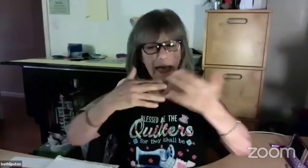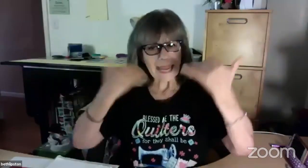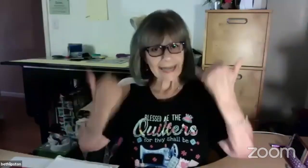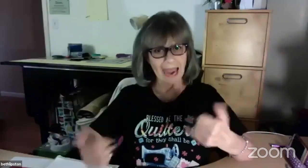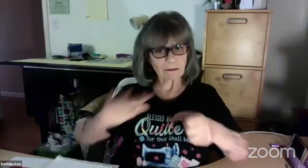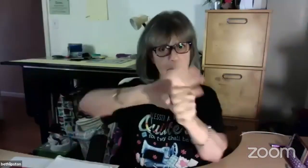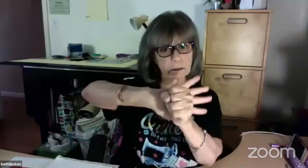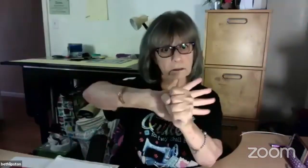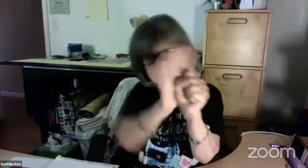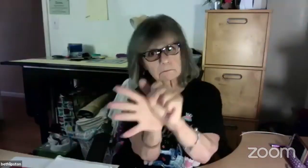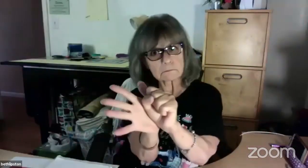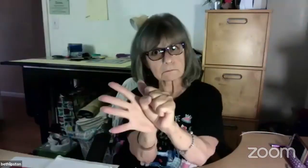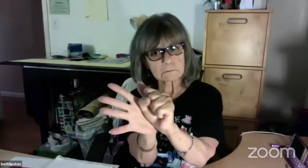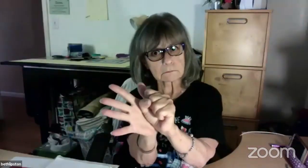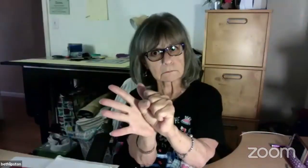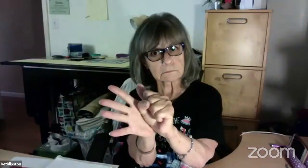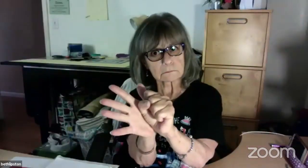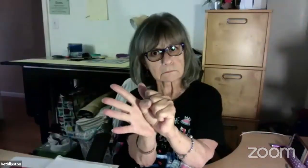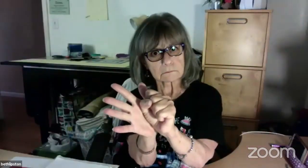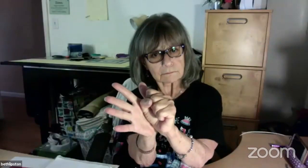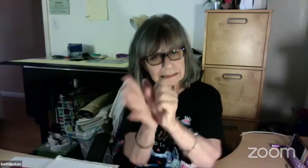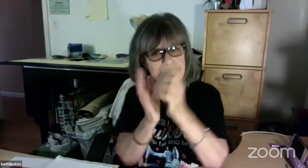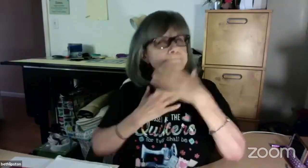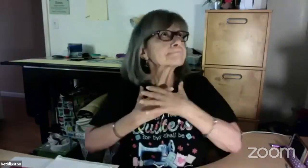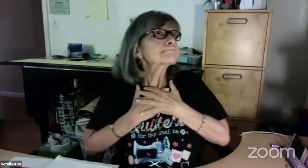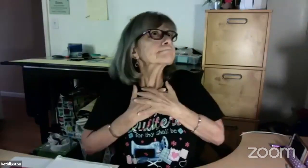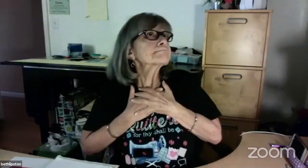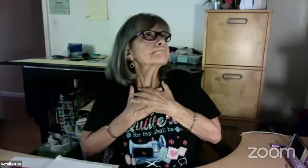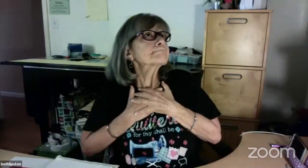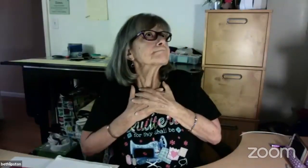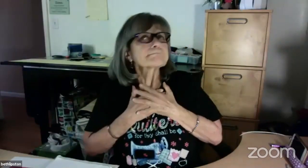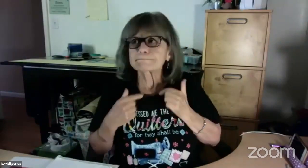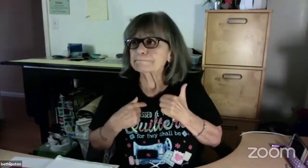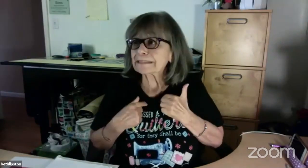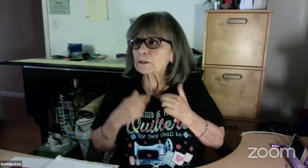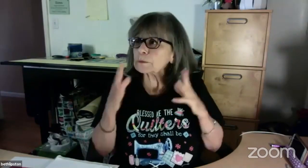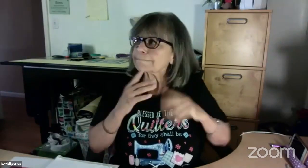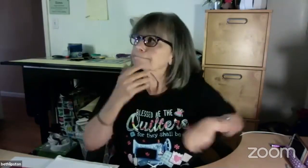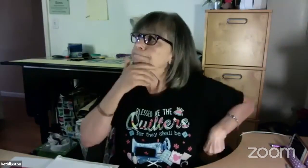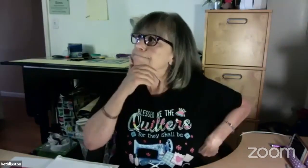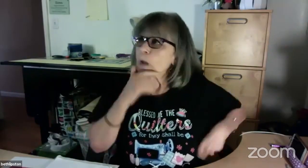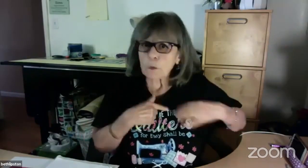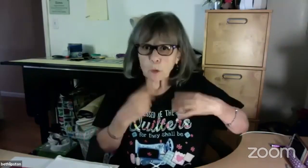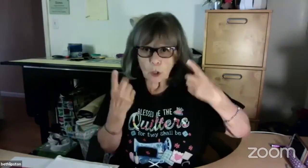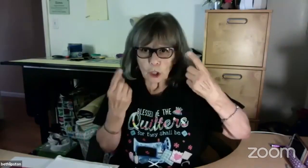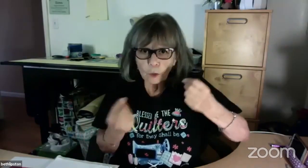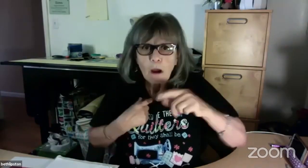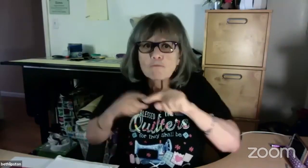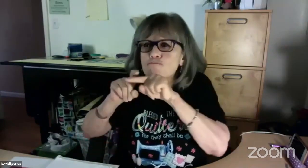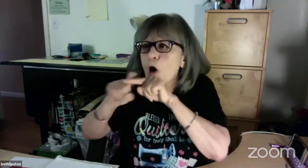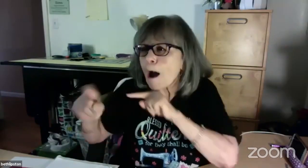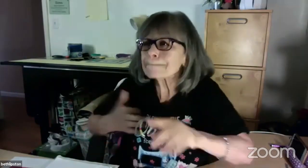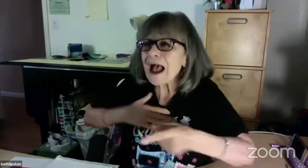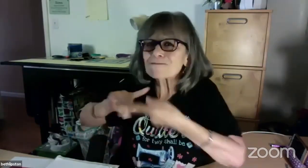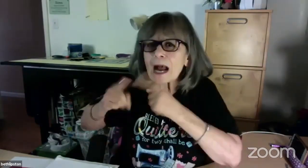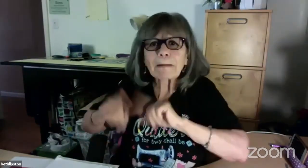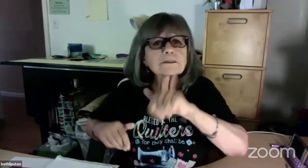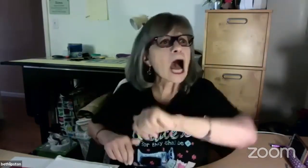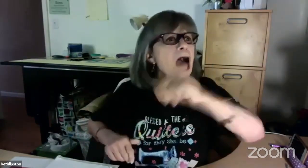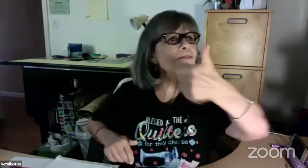discussion to welcome younger, 21 and over. But then COVID hit. So we've talked